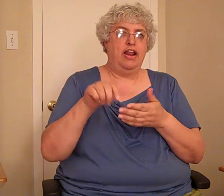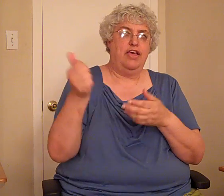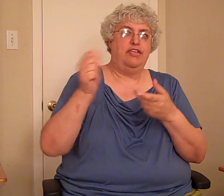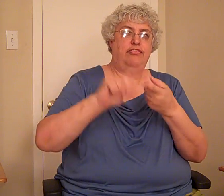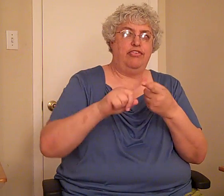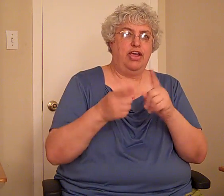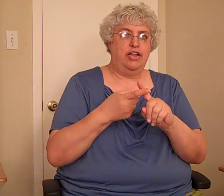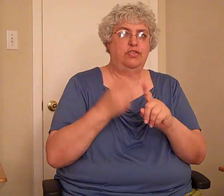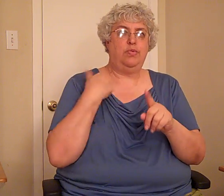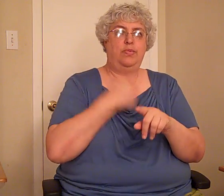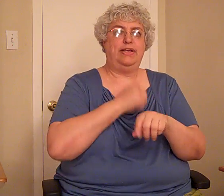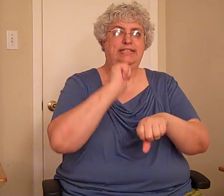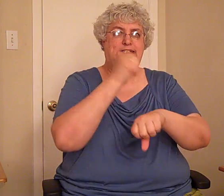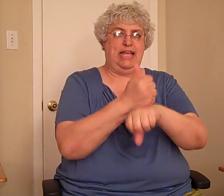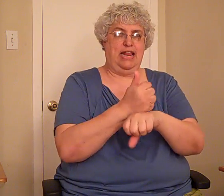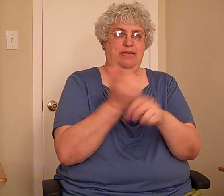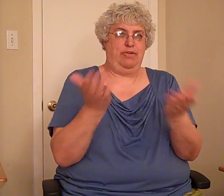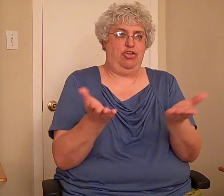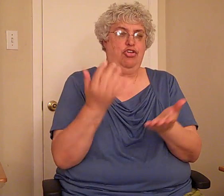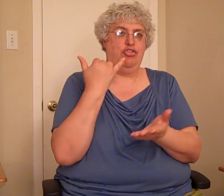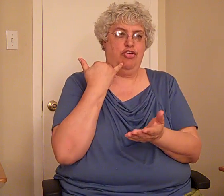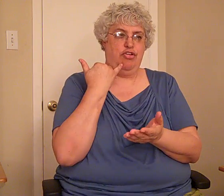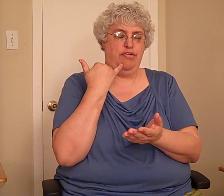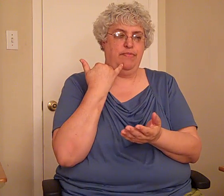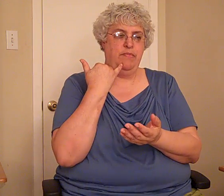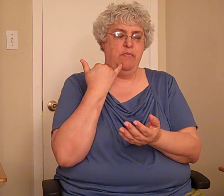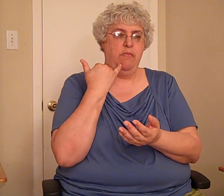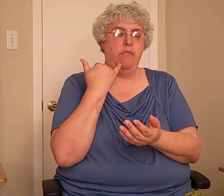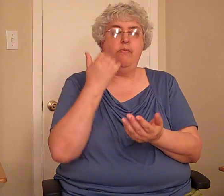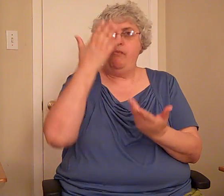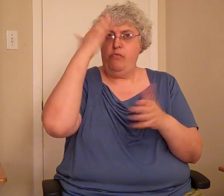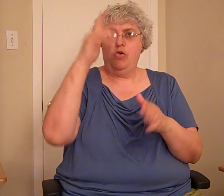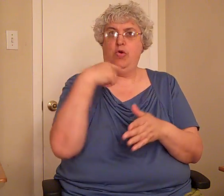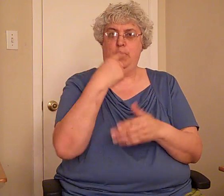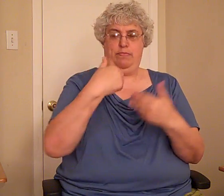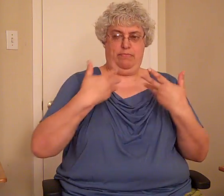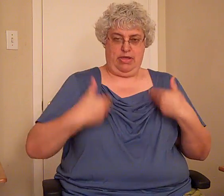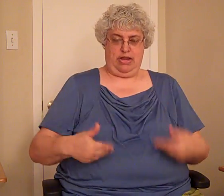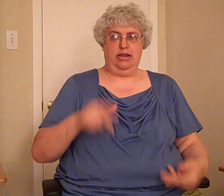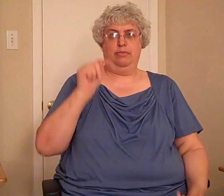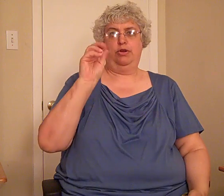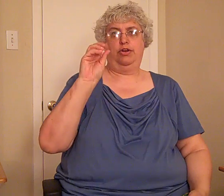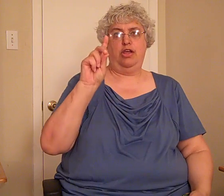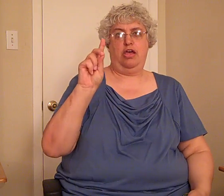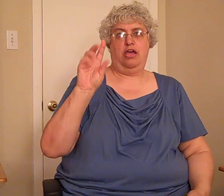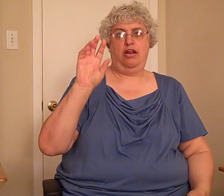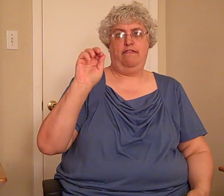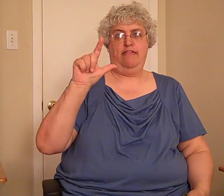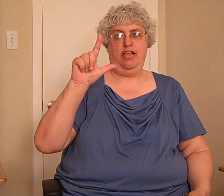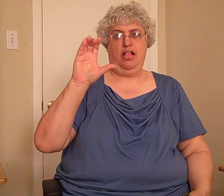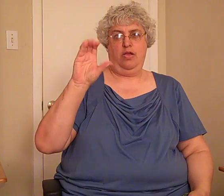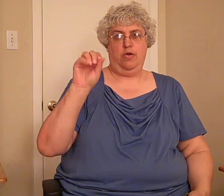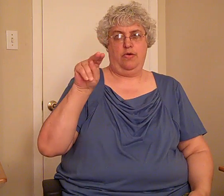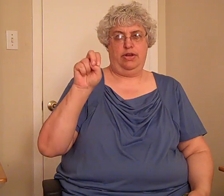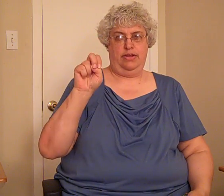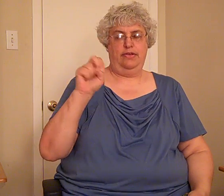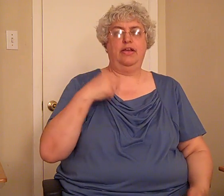of the way we set up this particular call. So if you don't know who's speaking, my name is Todd Falcone. I'm doing the training tonight.